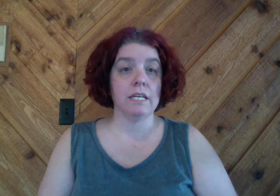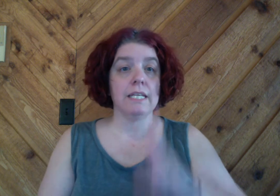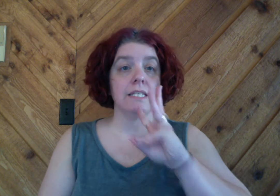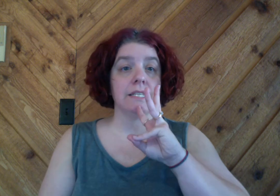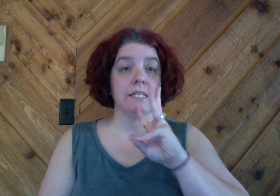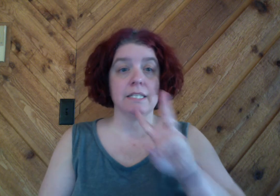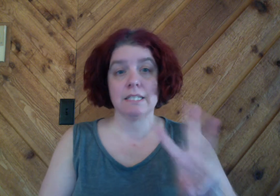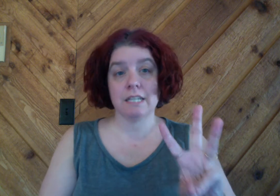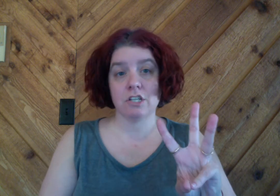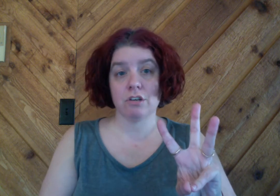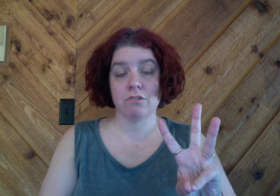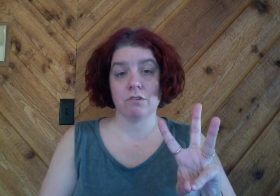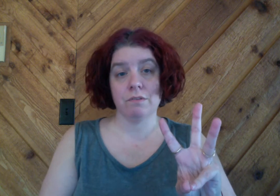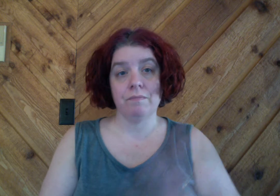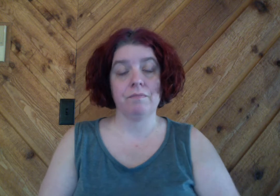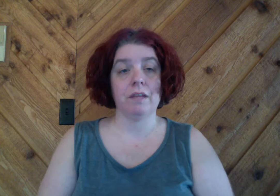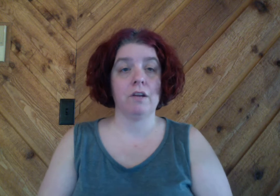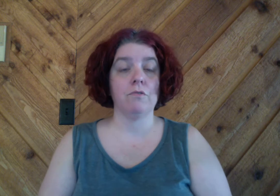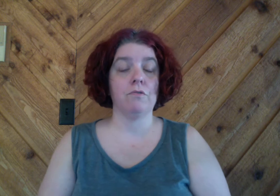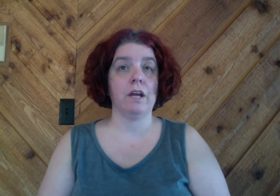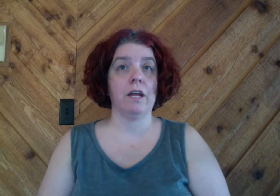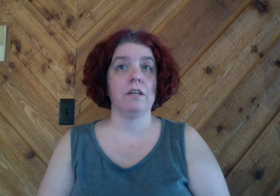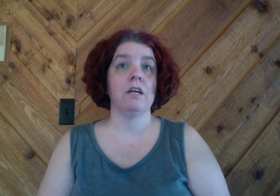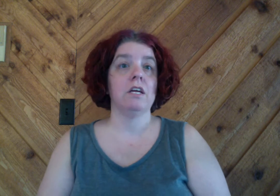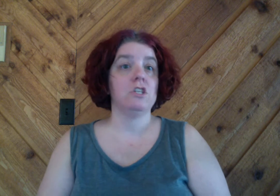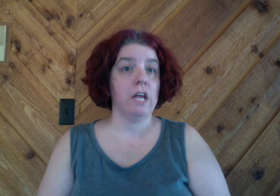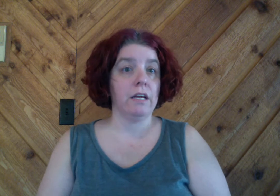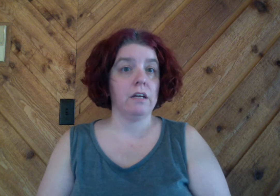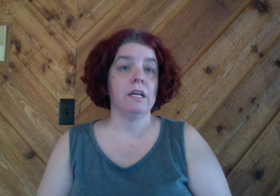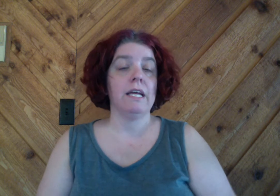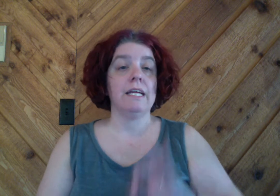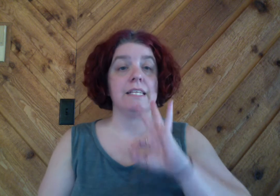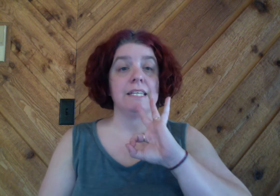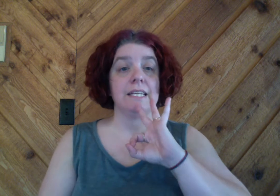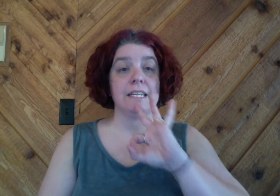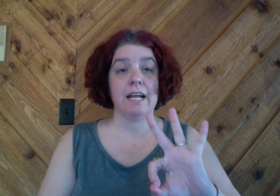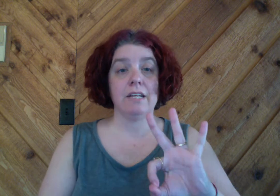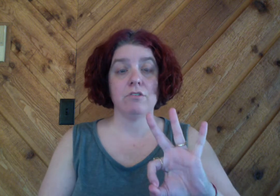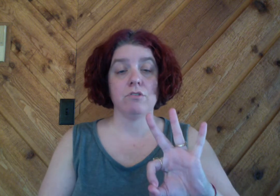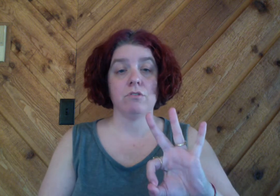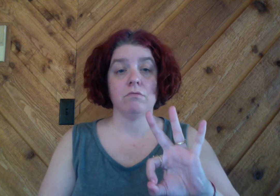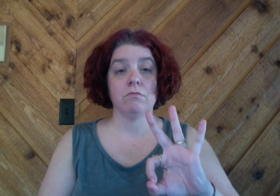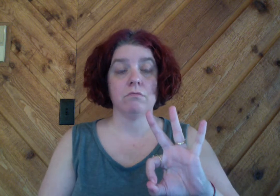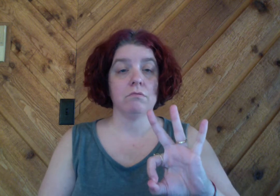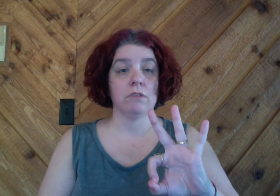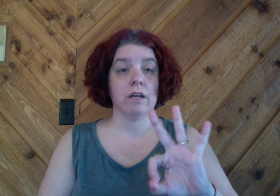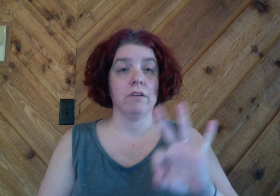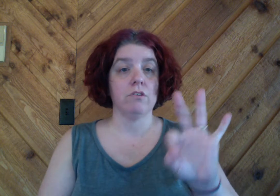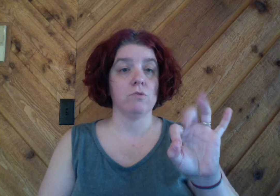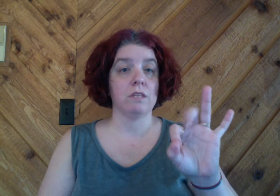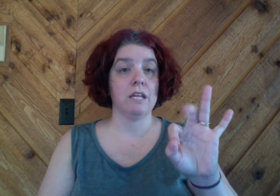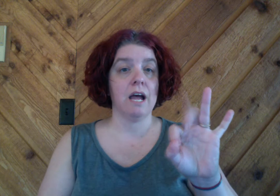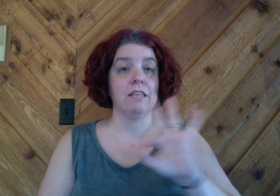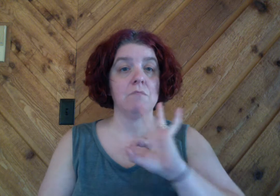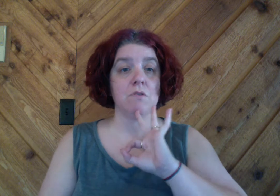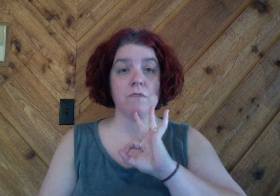is 6 years old and her friend Jana is 9 years old, okay? Notice with the 9, the middle finger